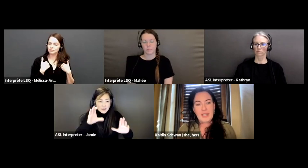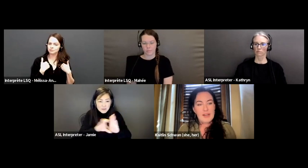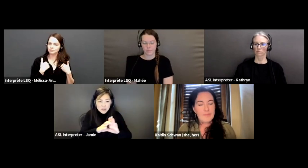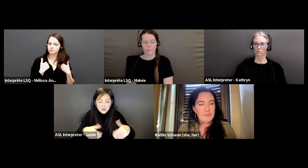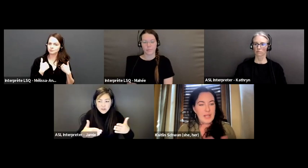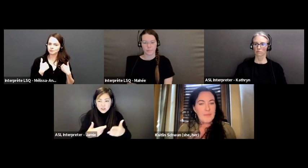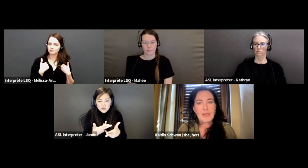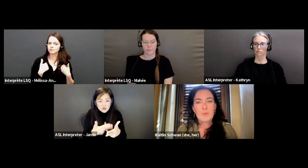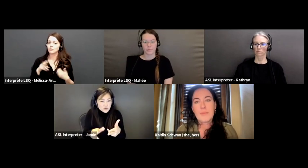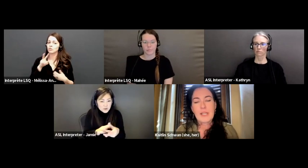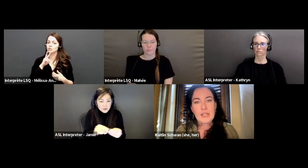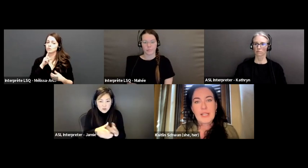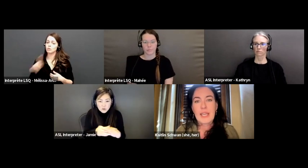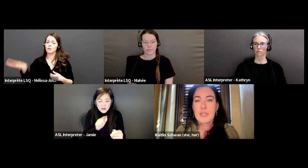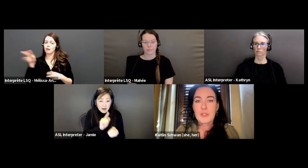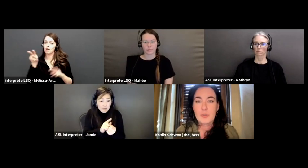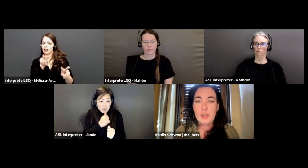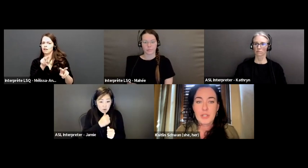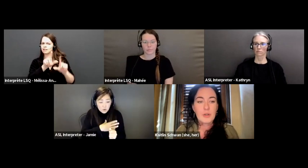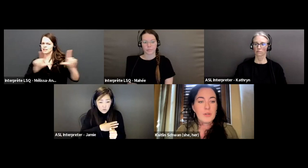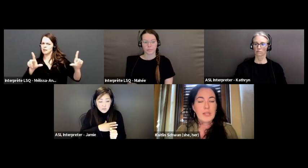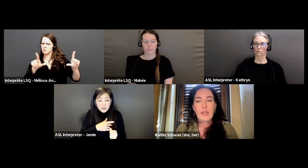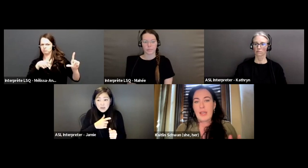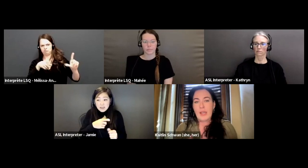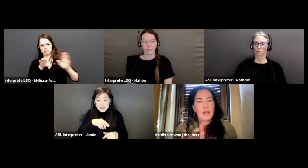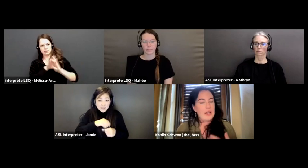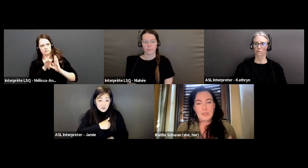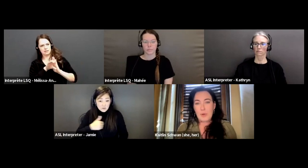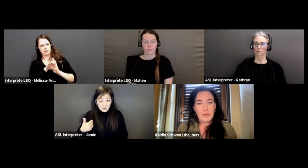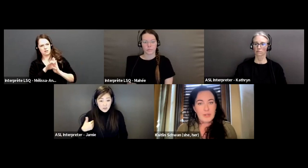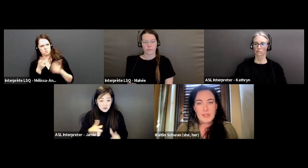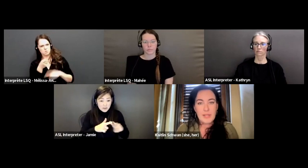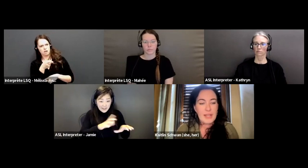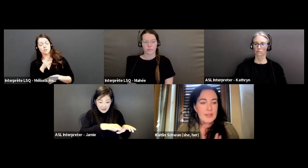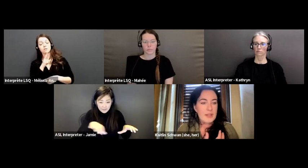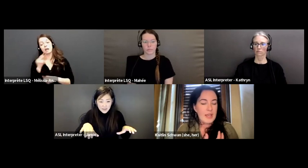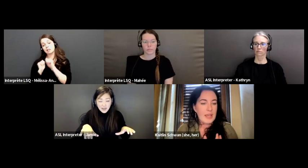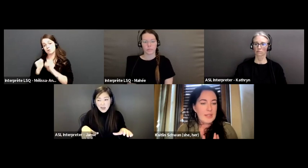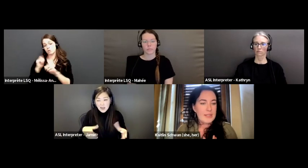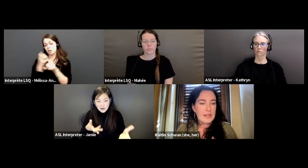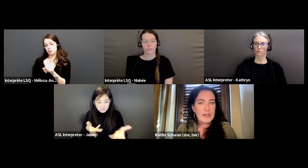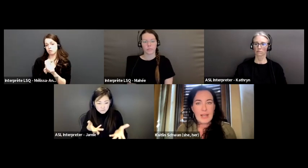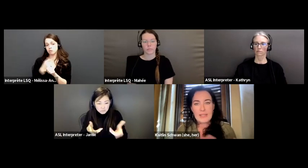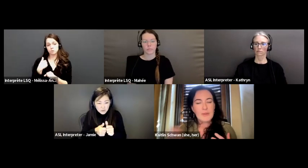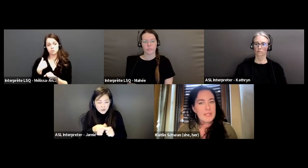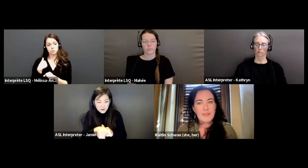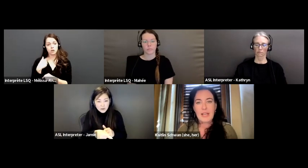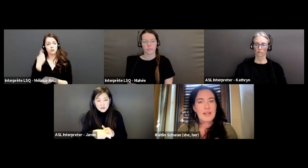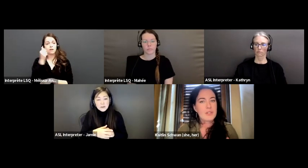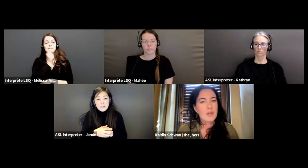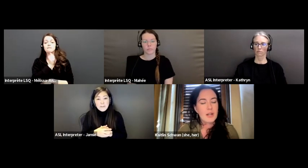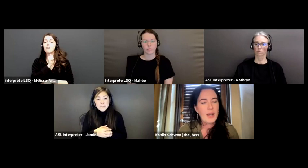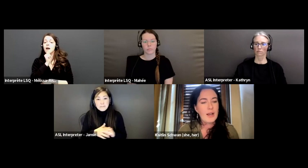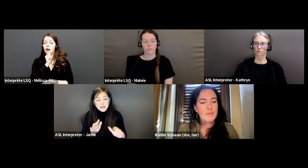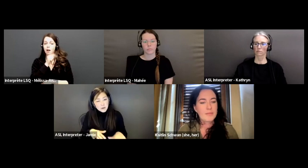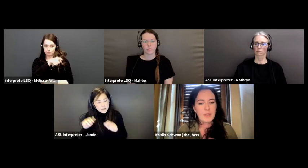story. I met a woman at an encampment in Toronto and spoke with her at some length. And as I was leaving, I